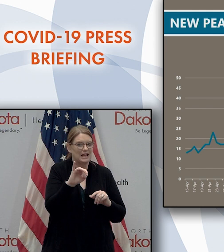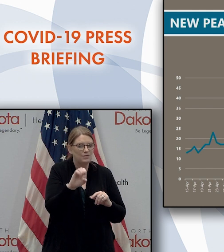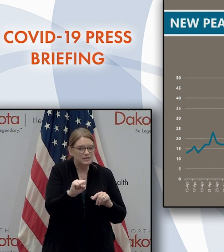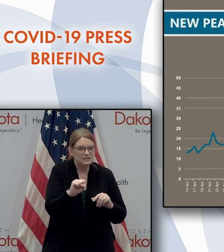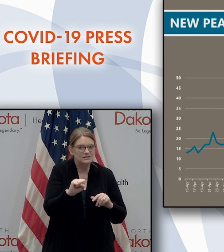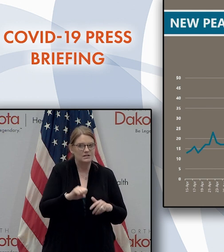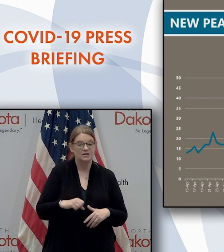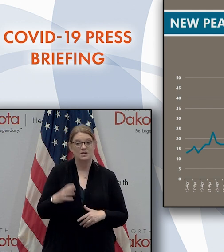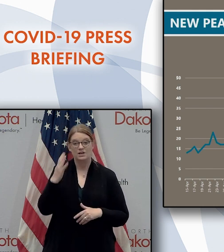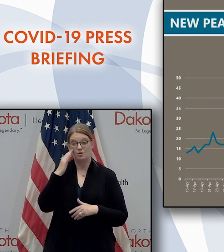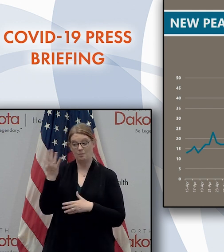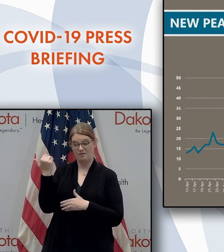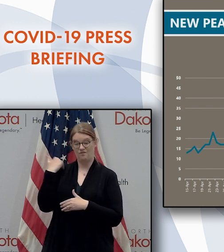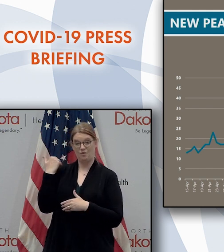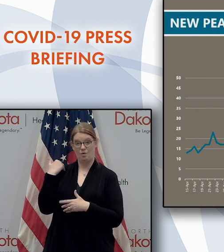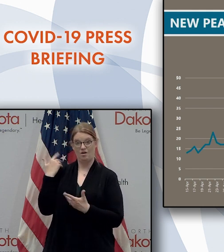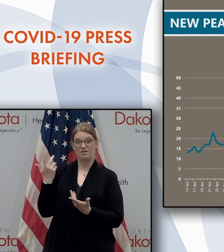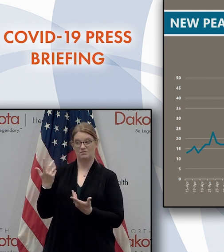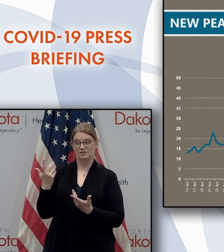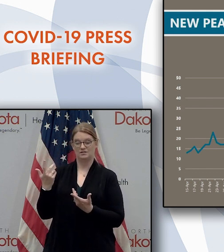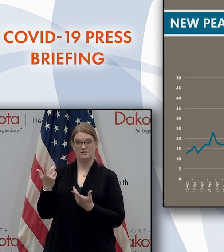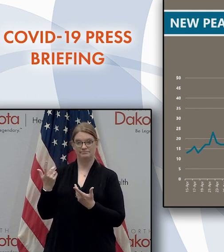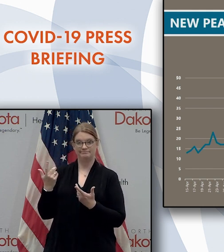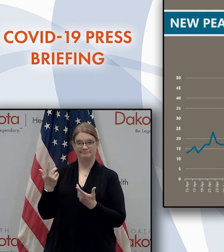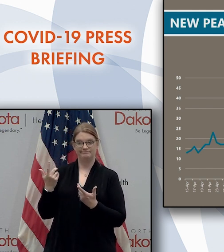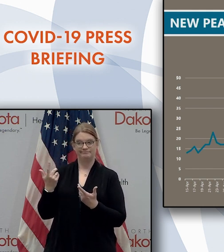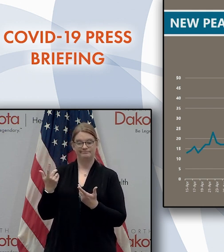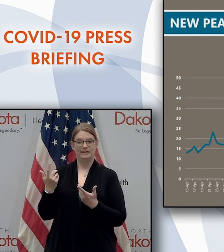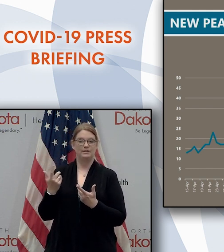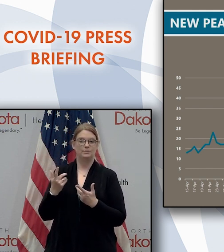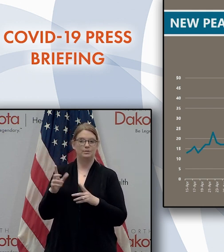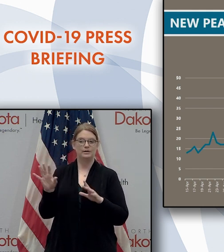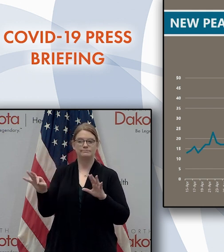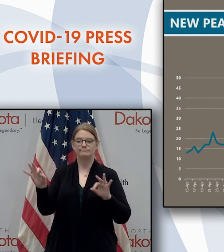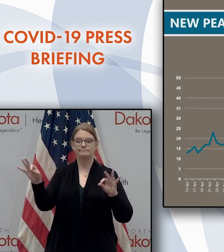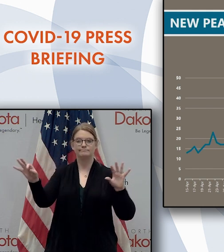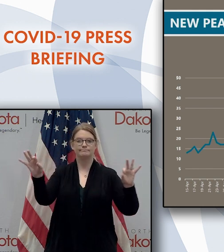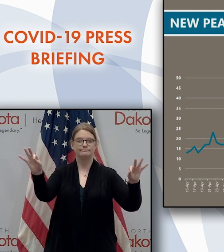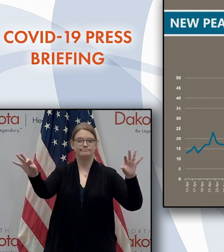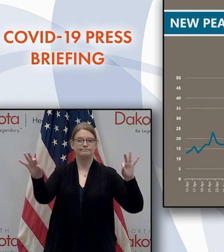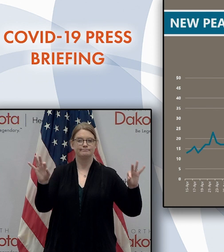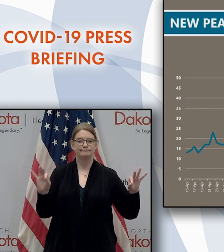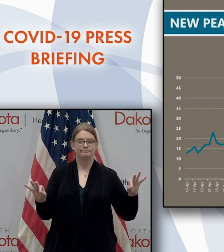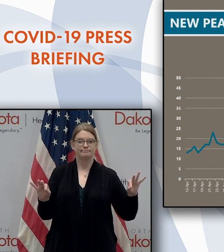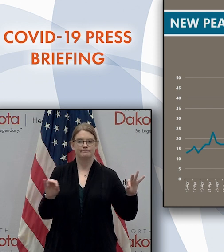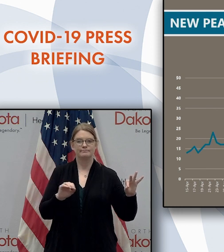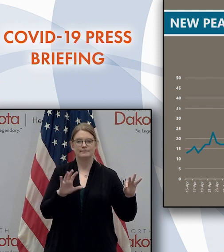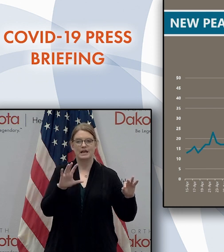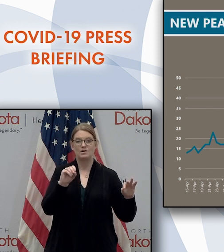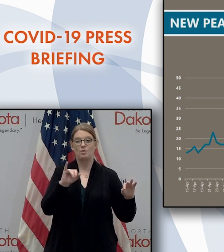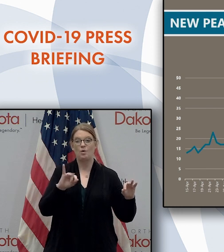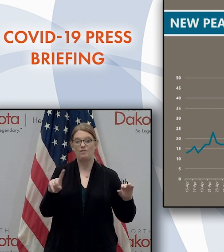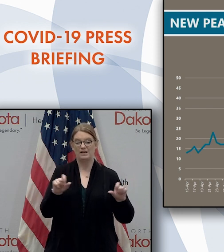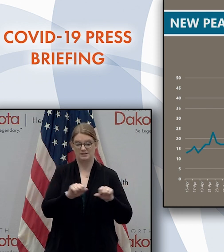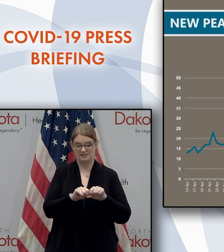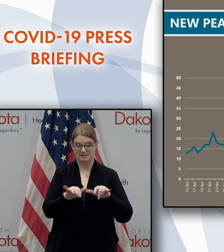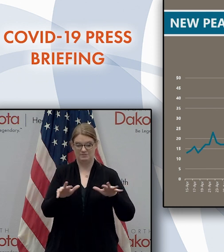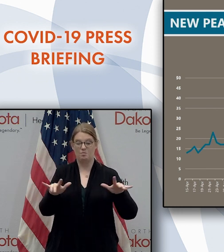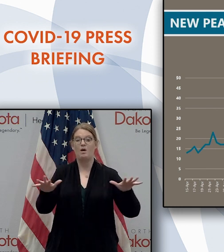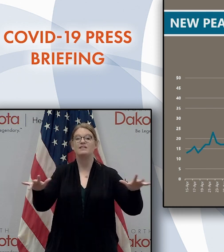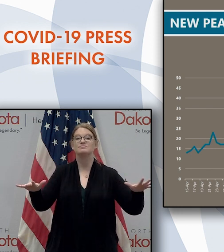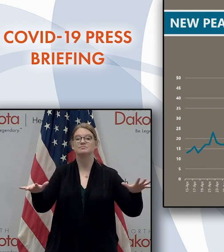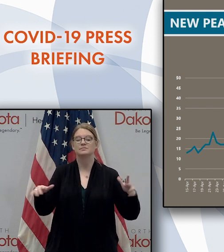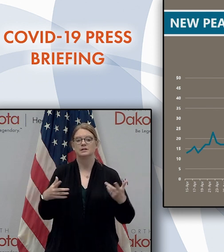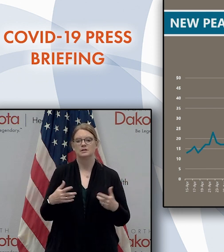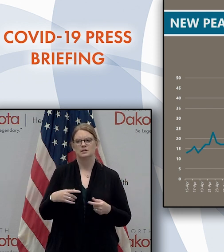versus earlier on is we are seeing, with this increased testing, we're picking up the fact that COVID is spread more widely. I think